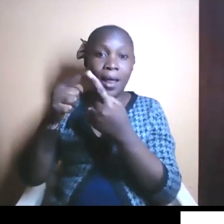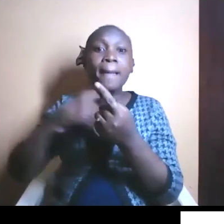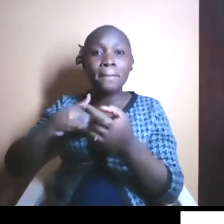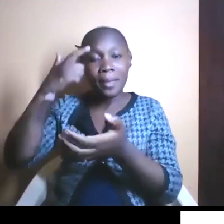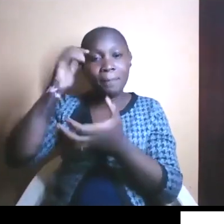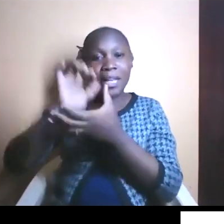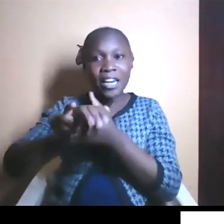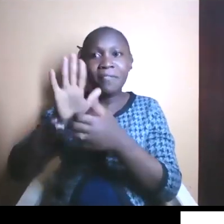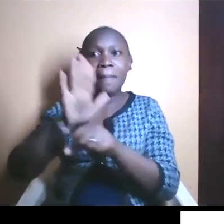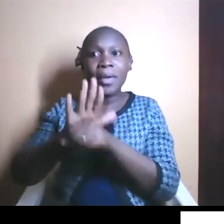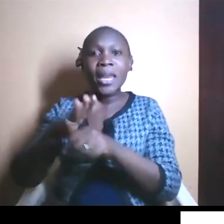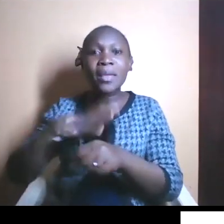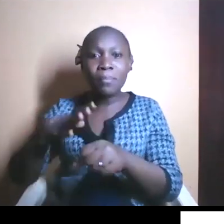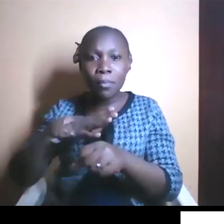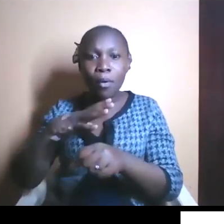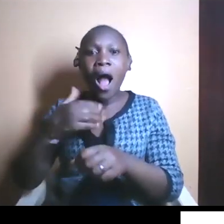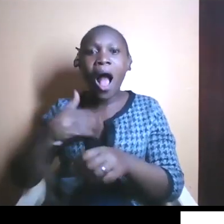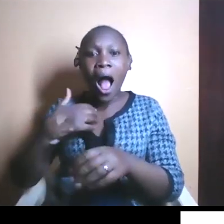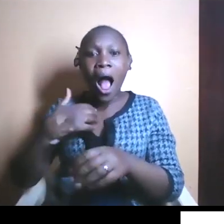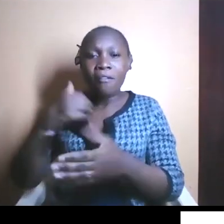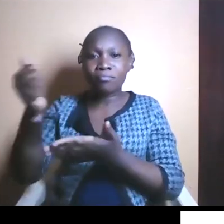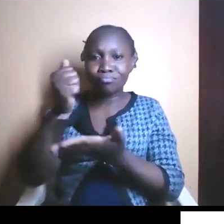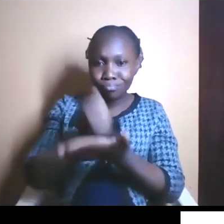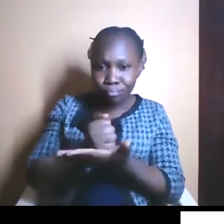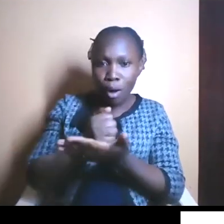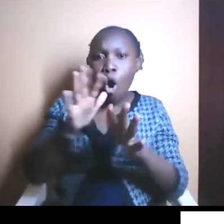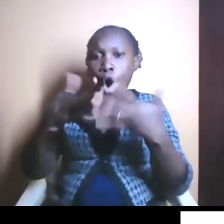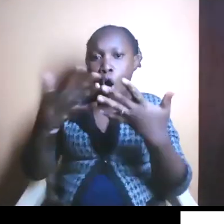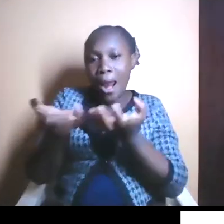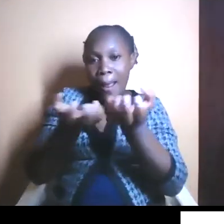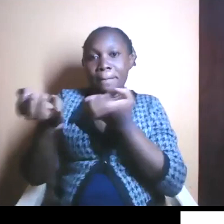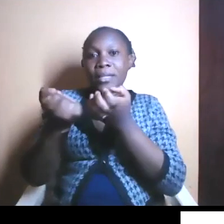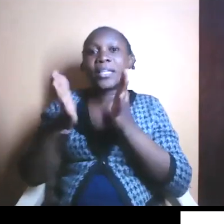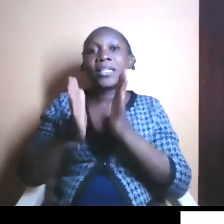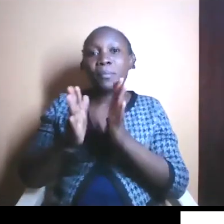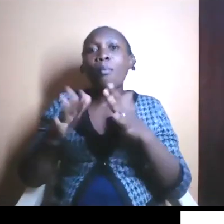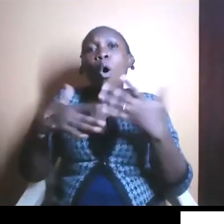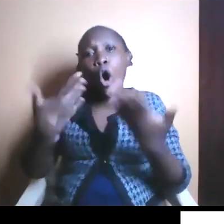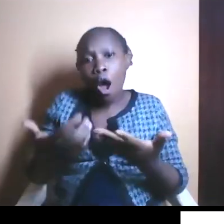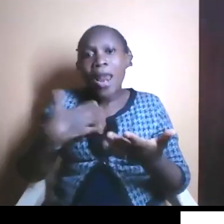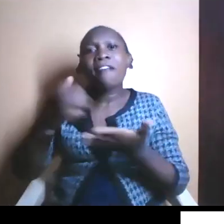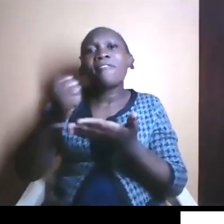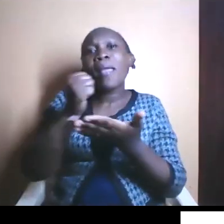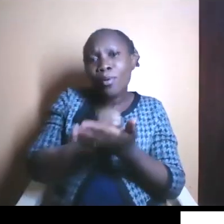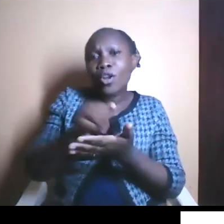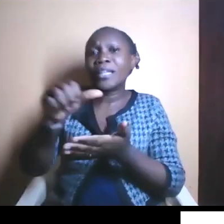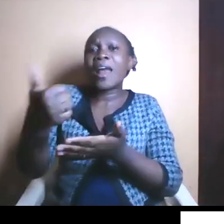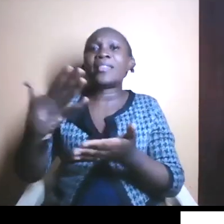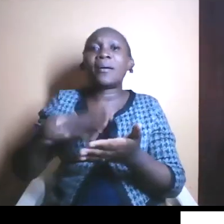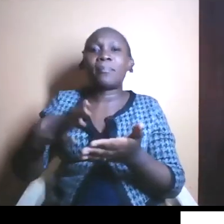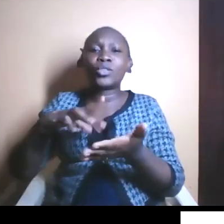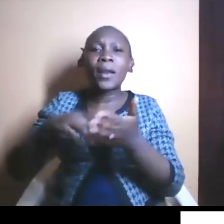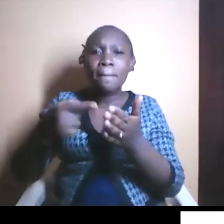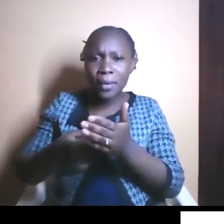employees or you are entrepreneurs and employers. In that case, you have sat on both sides of the